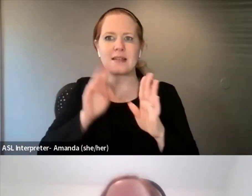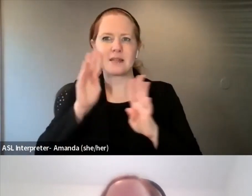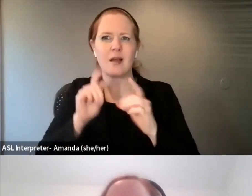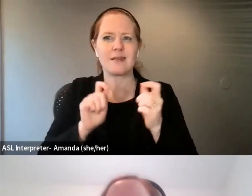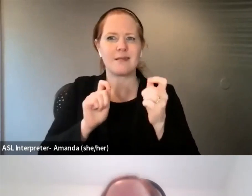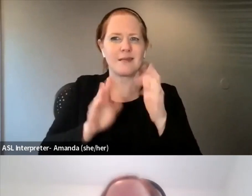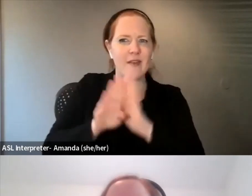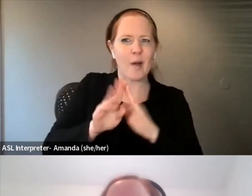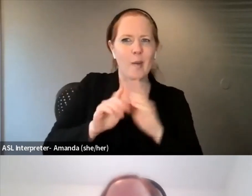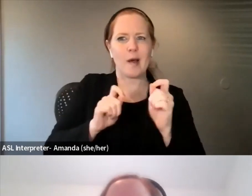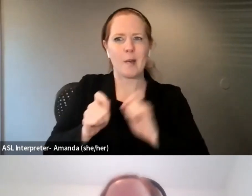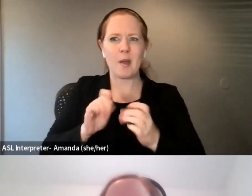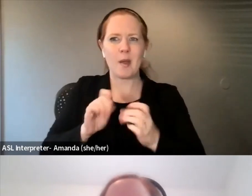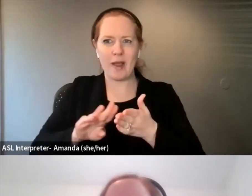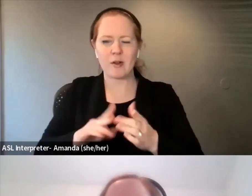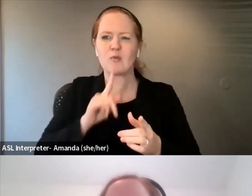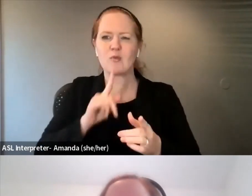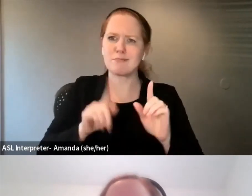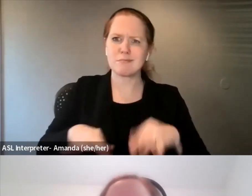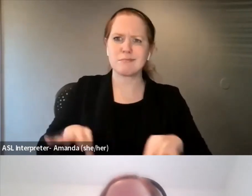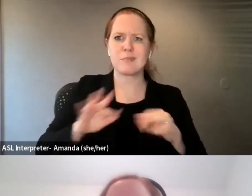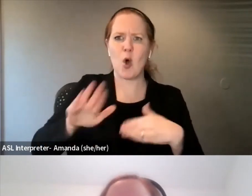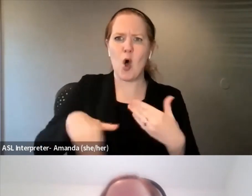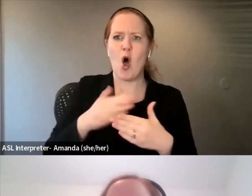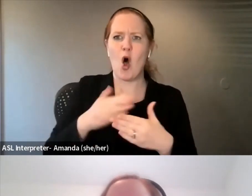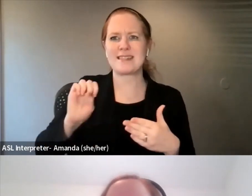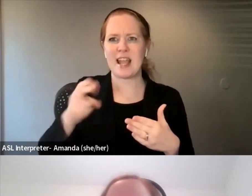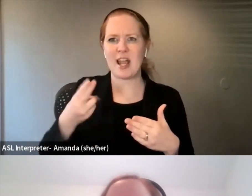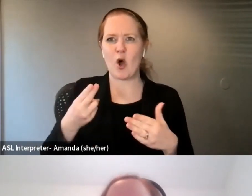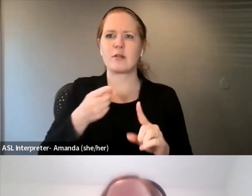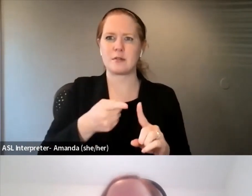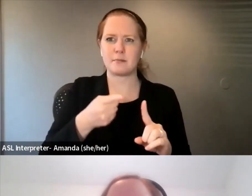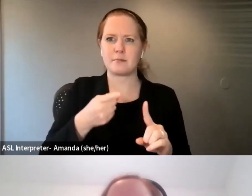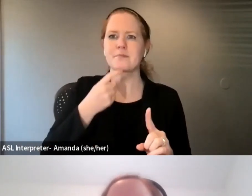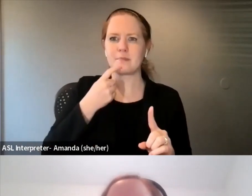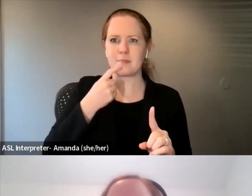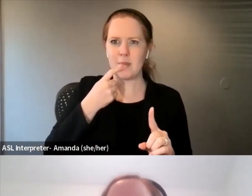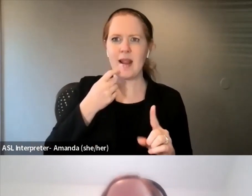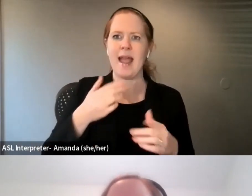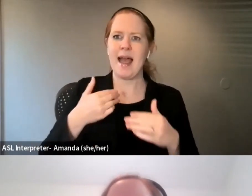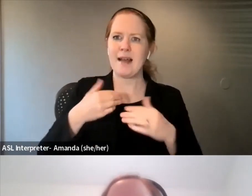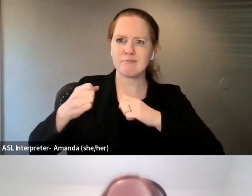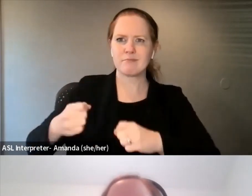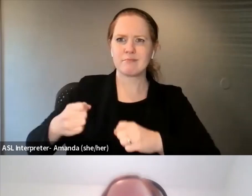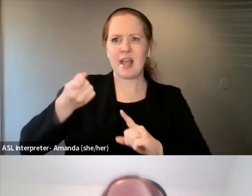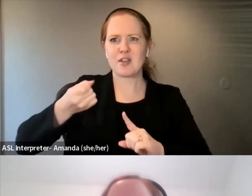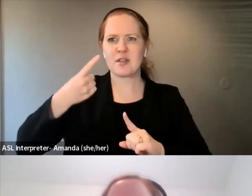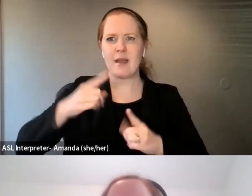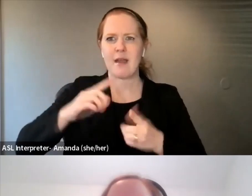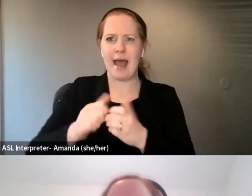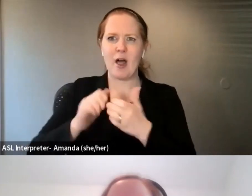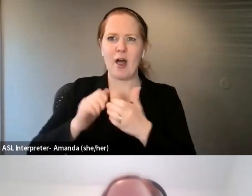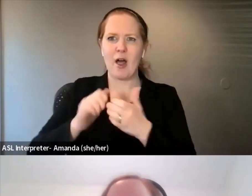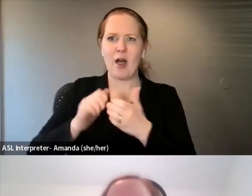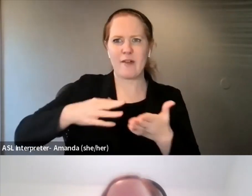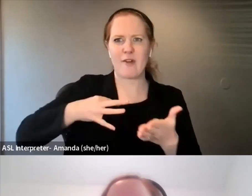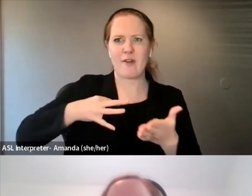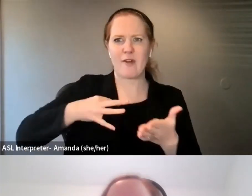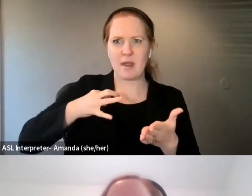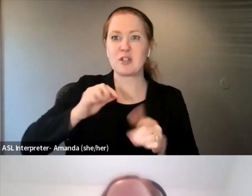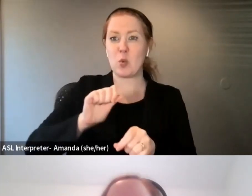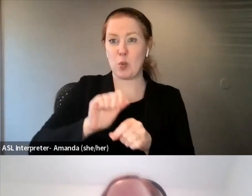it's important that all stakeholders have a solid understanding for how this waiver application